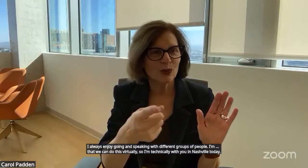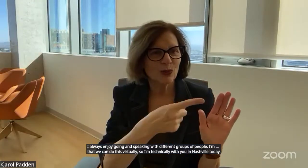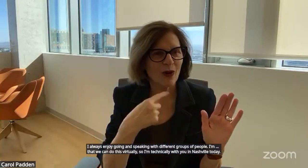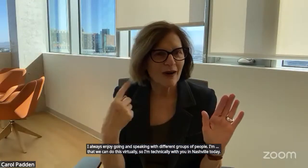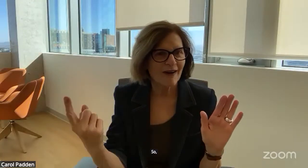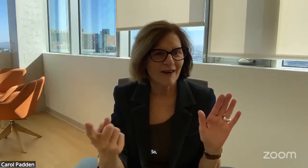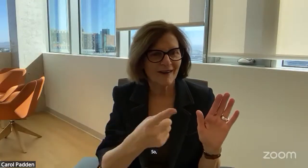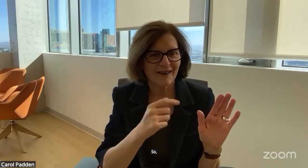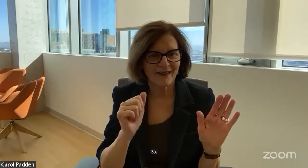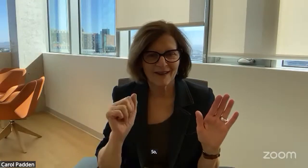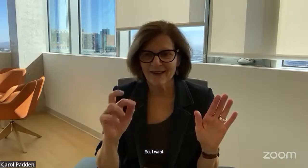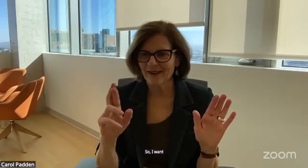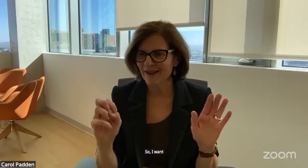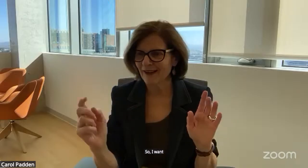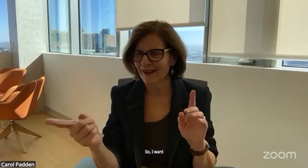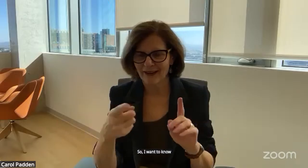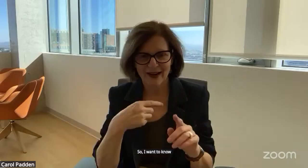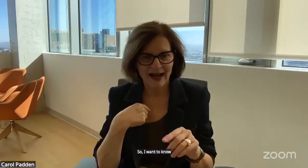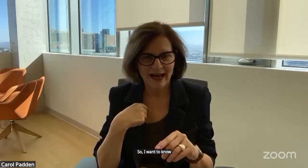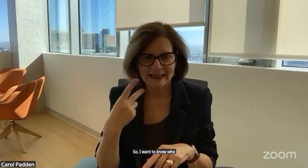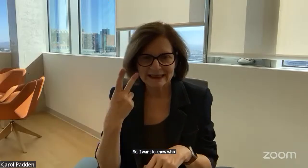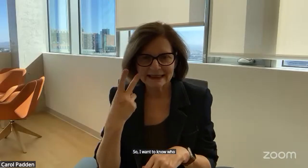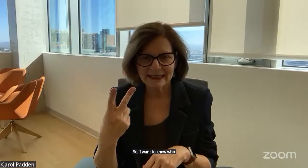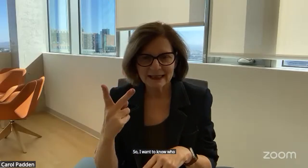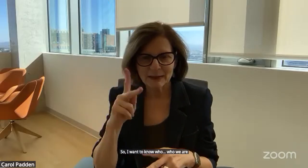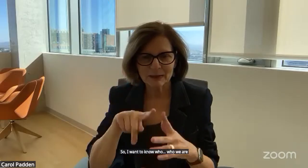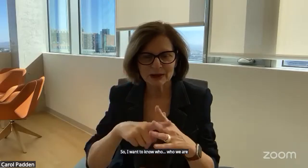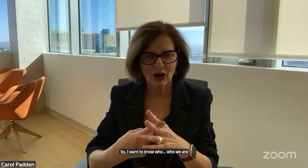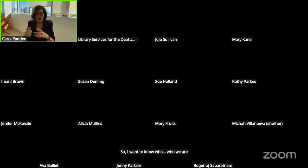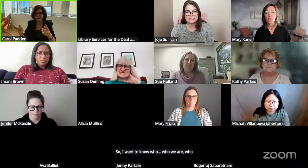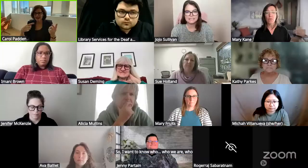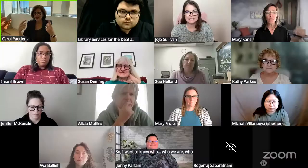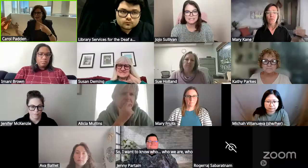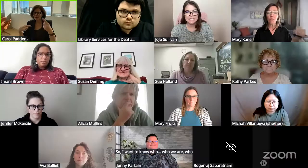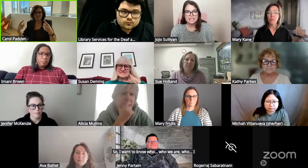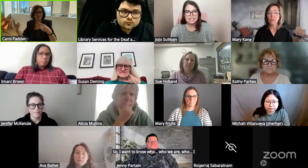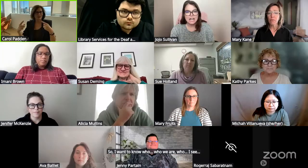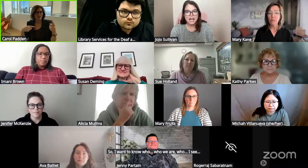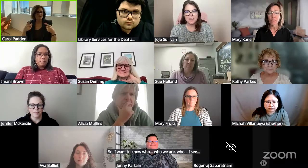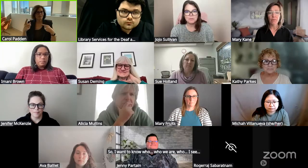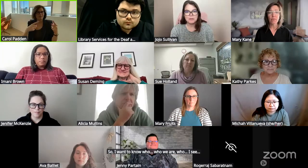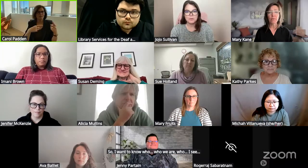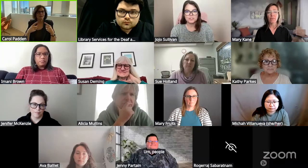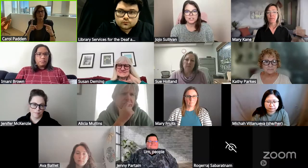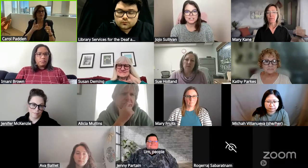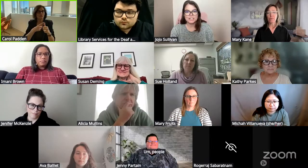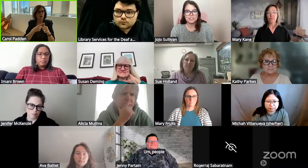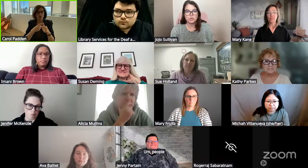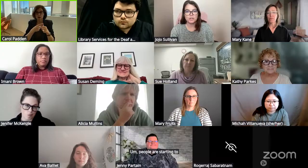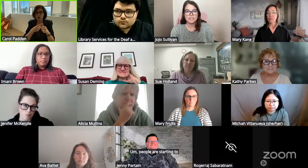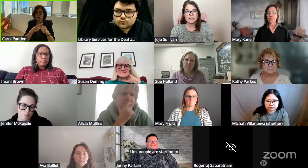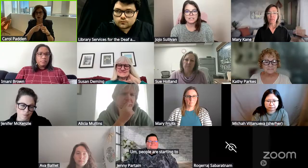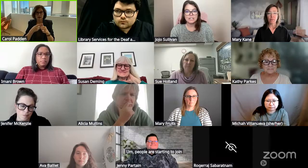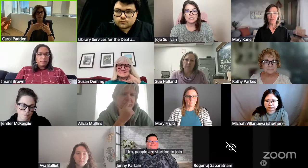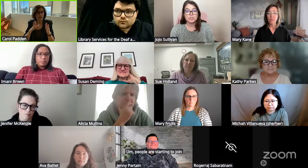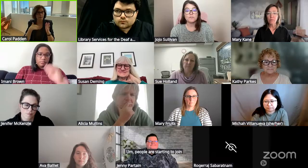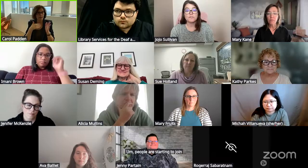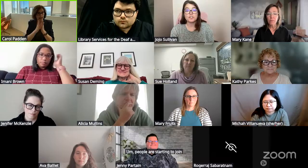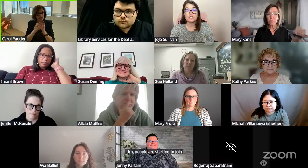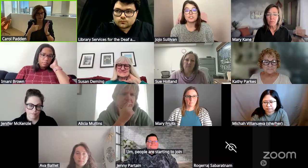So I want to know who we are, who I see people are starting to join. So